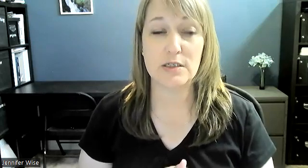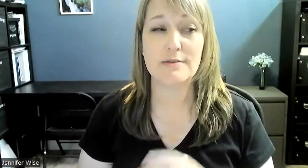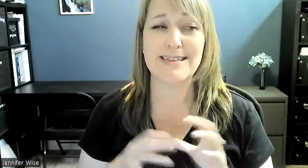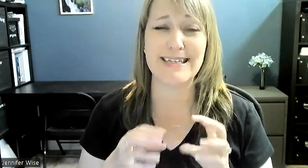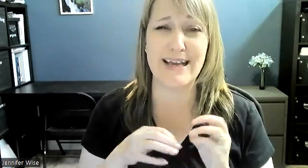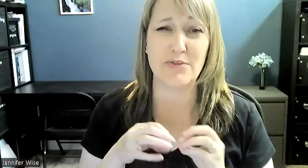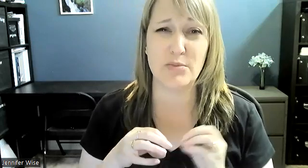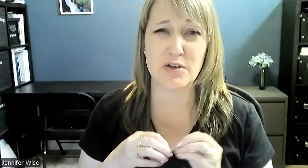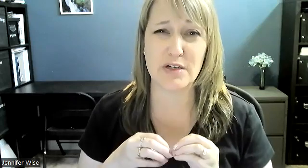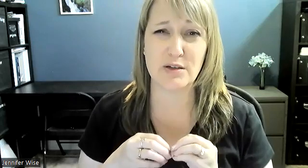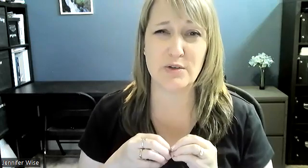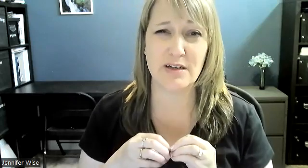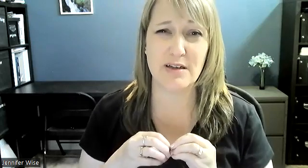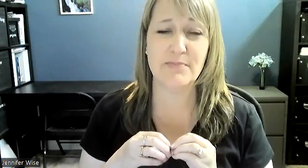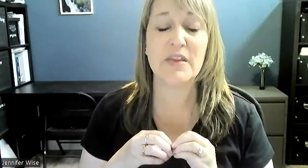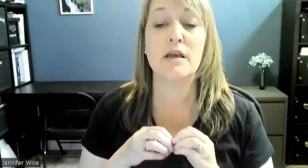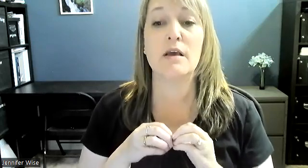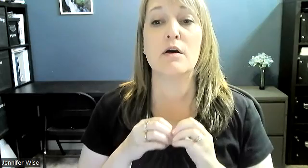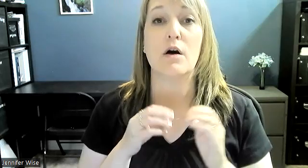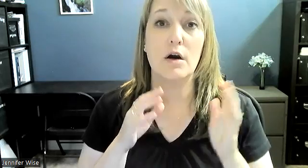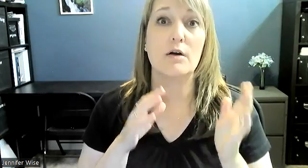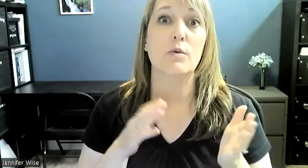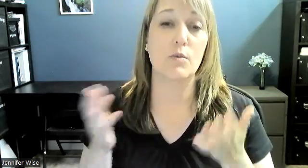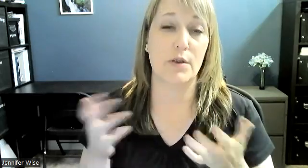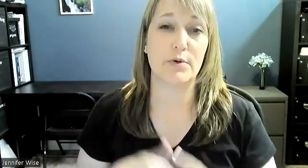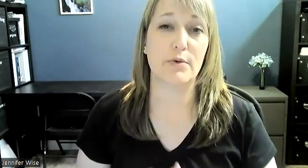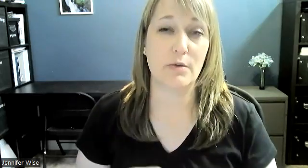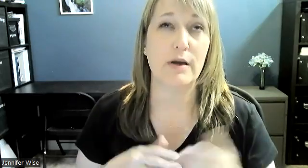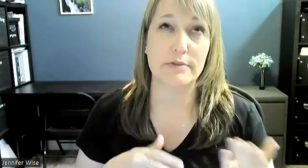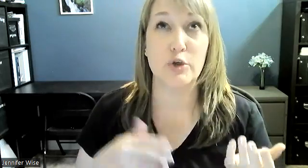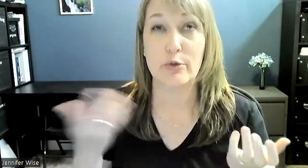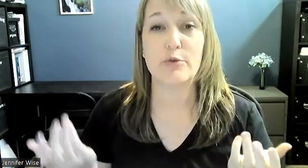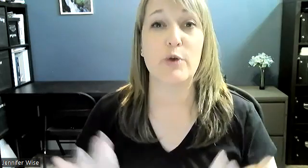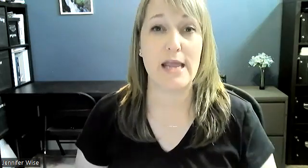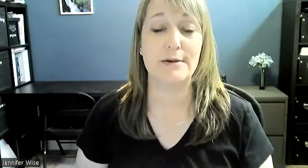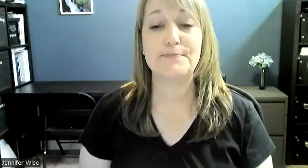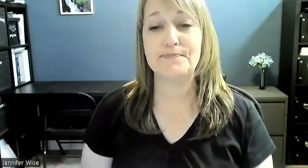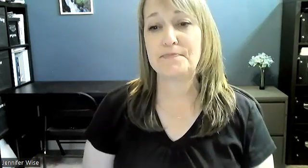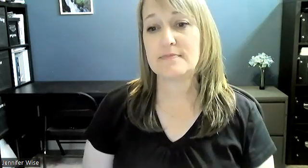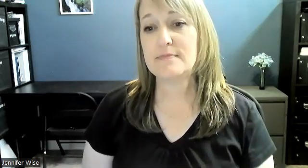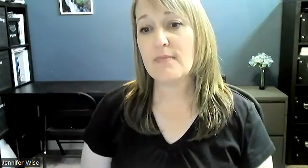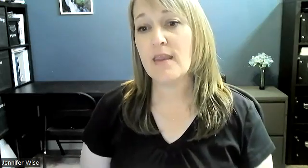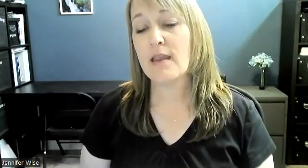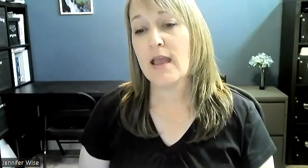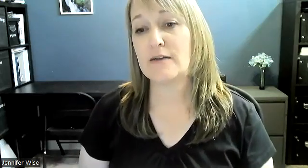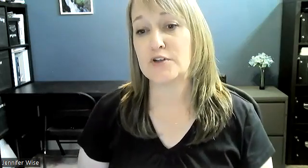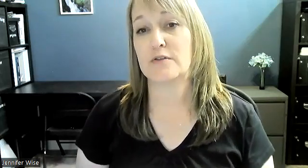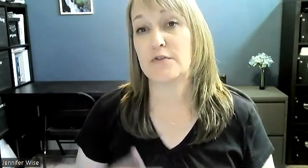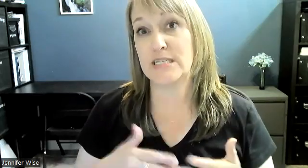incorporation, signs that have numbers already included in them, are 1 through 9, well, 2 through 9. After, from 10